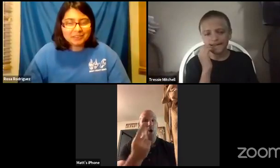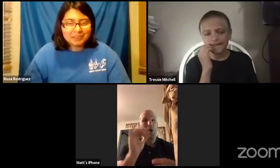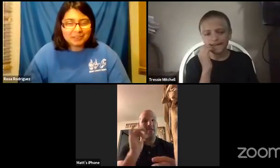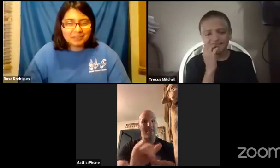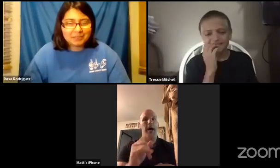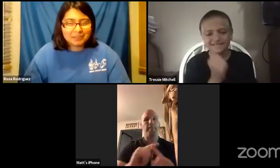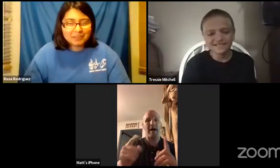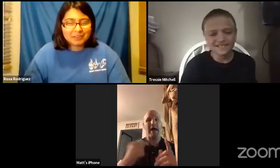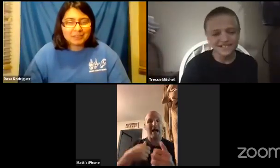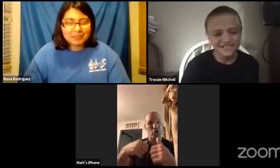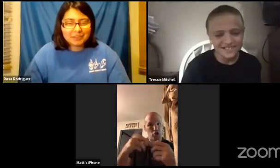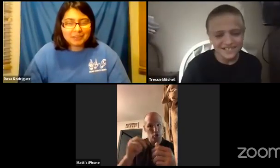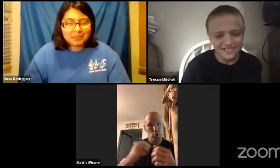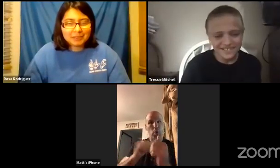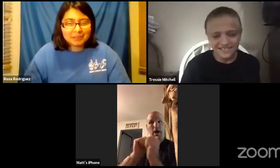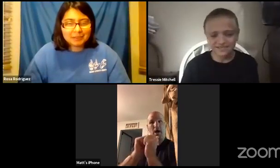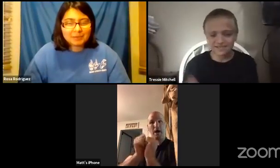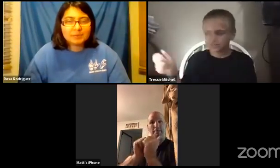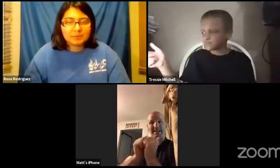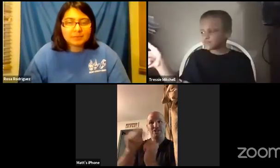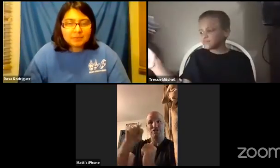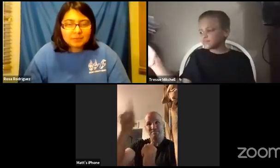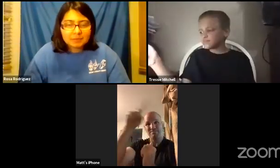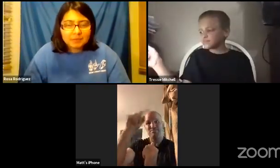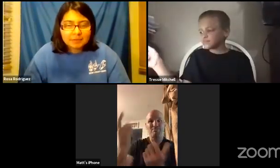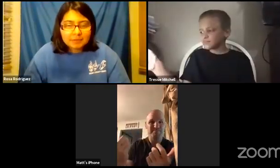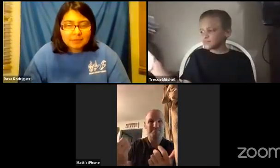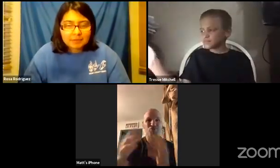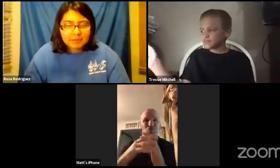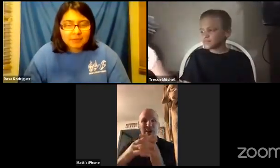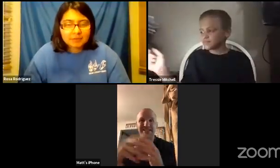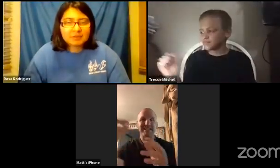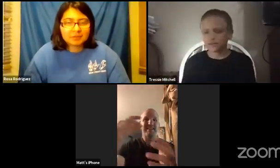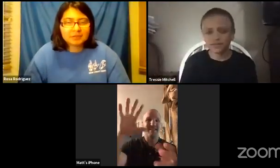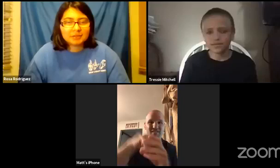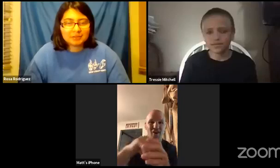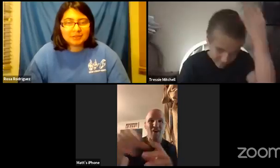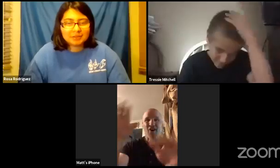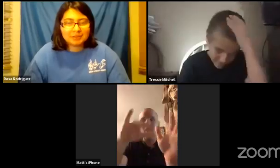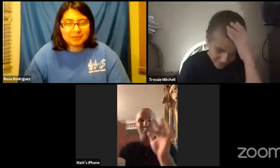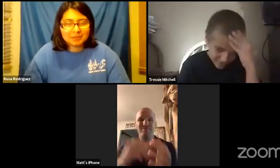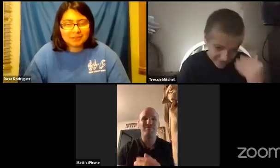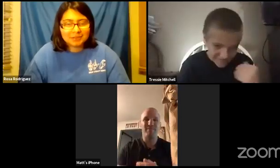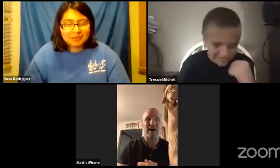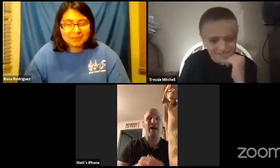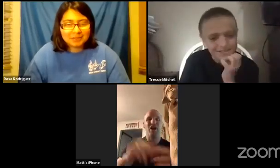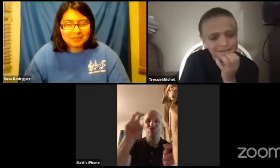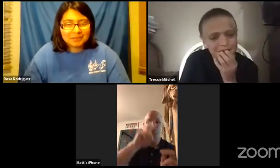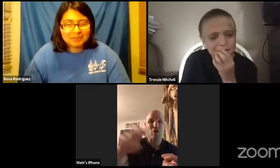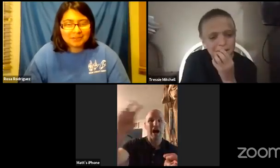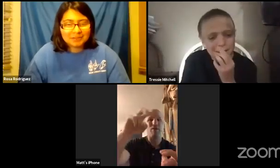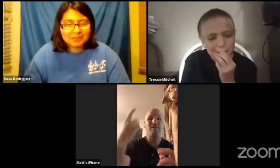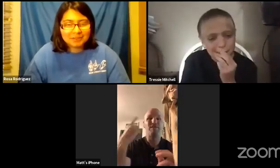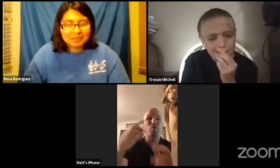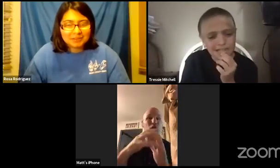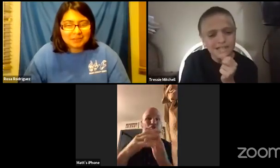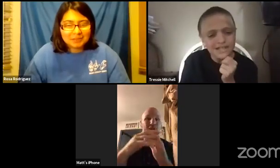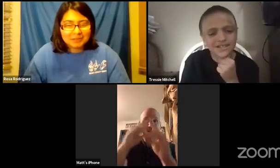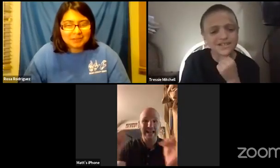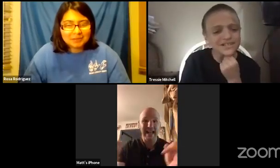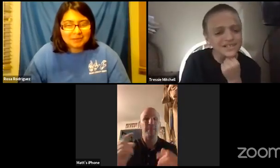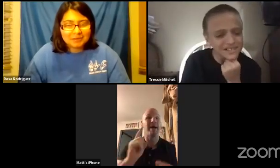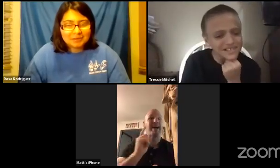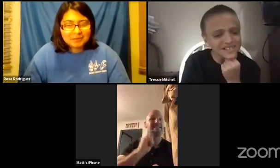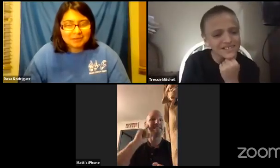passion. Uh, Not only that, but I still am involved in competitions here and there. I still